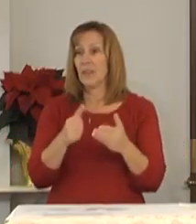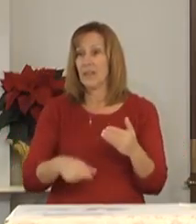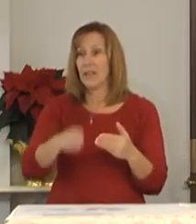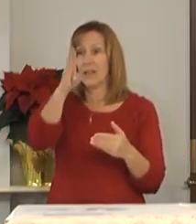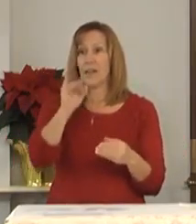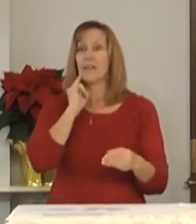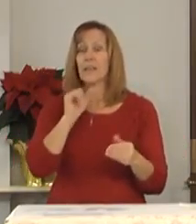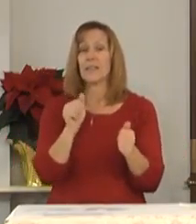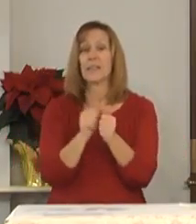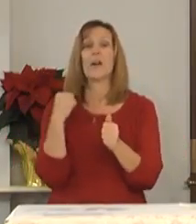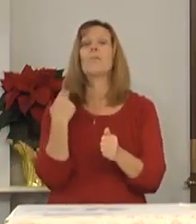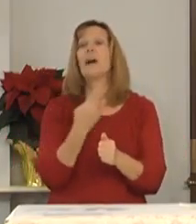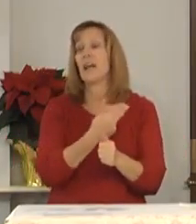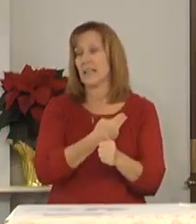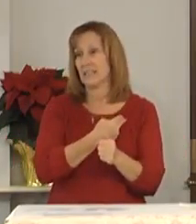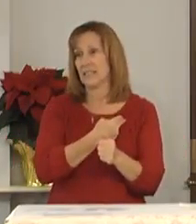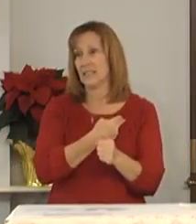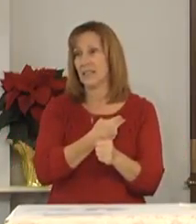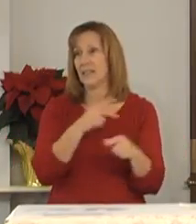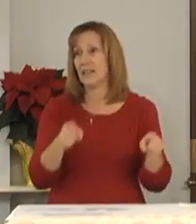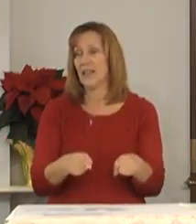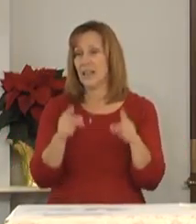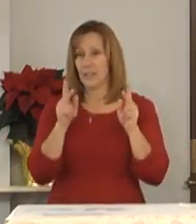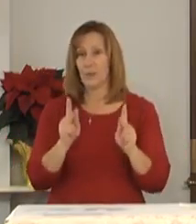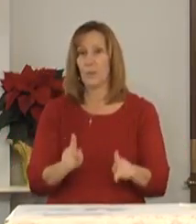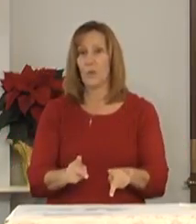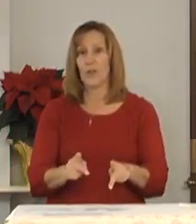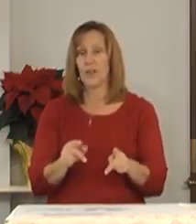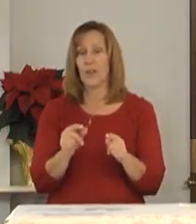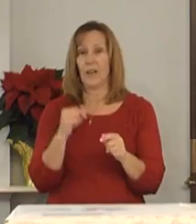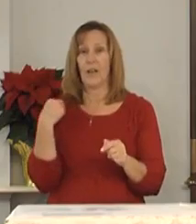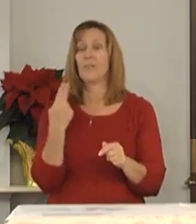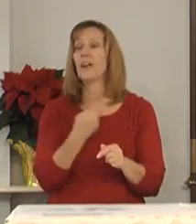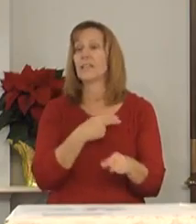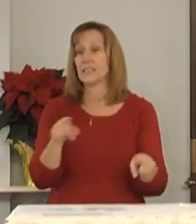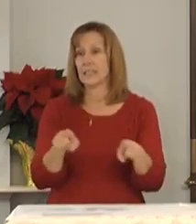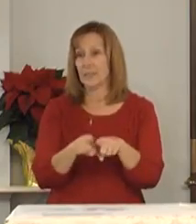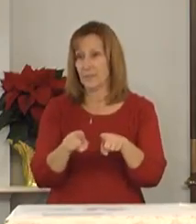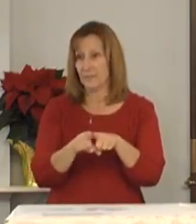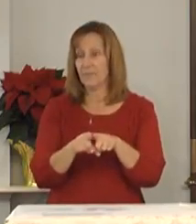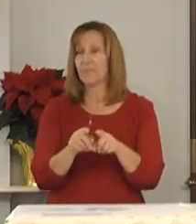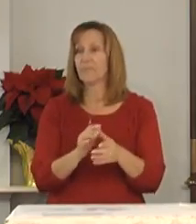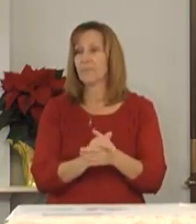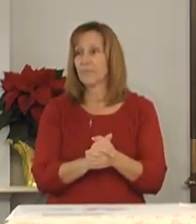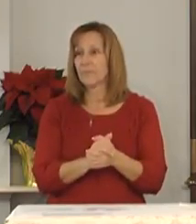God is among us as one of us.